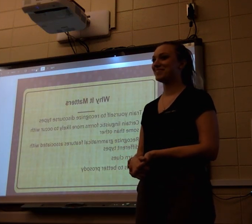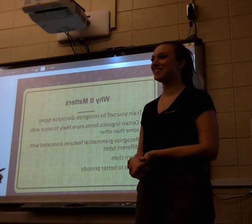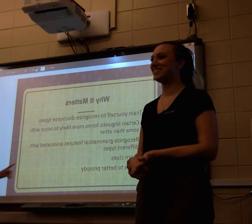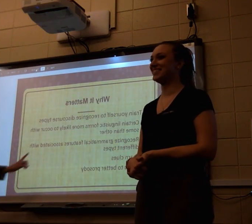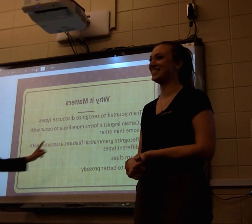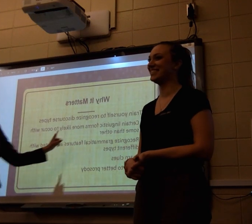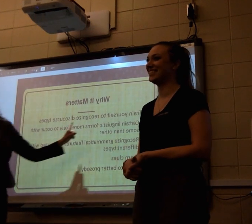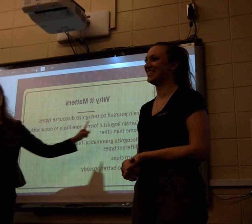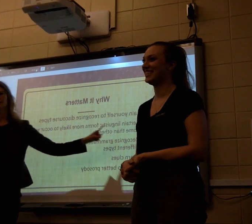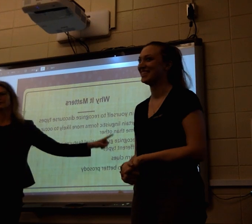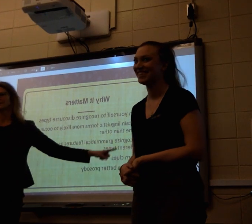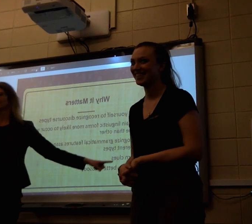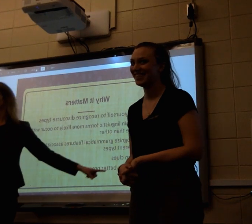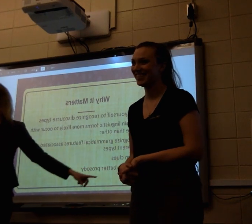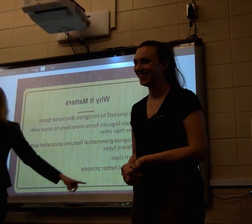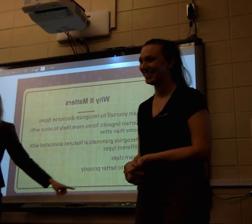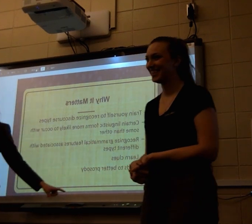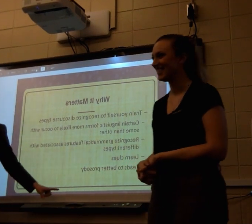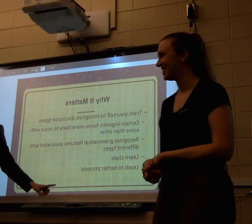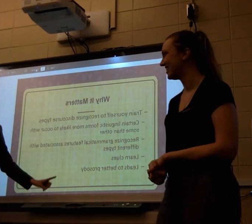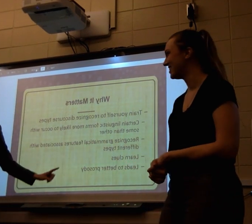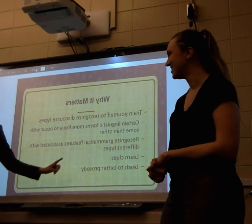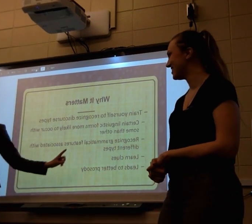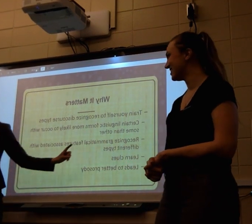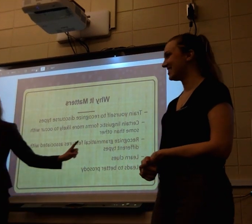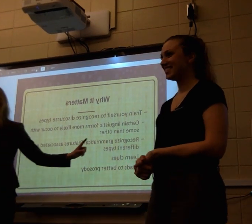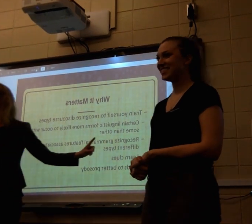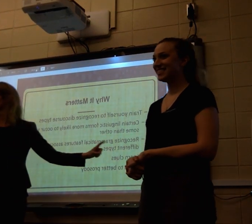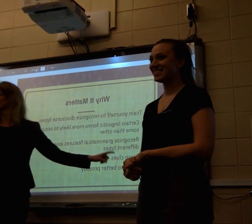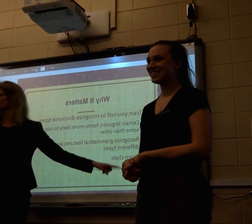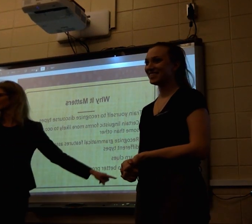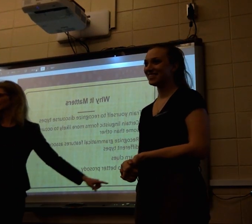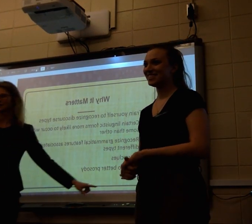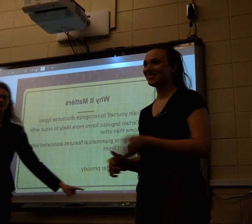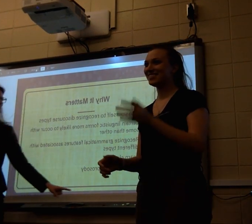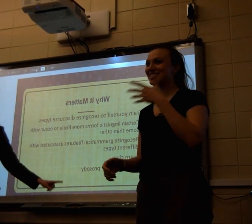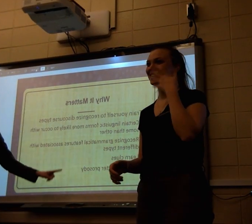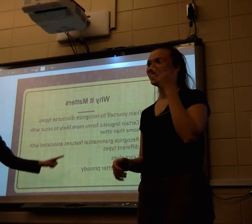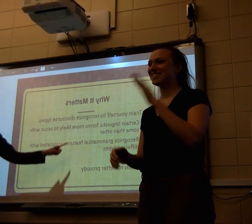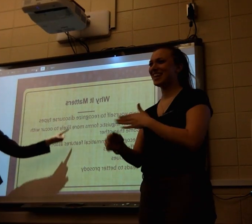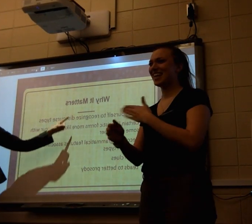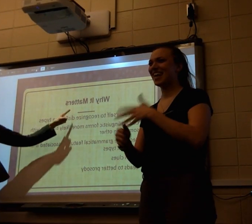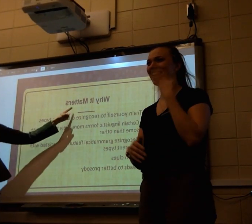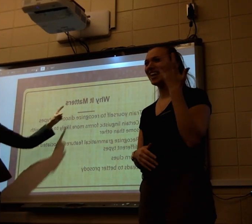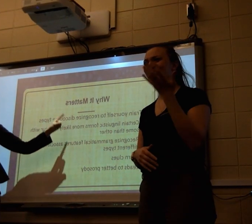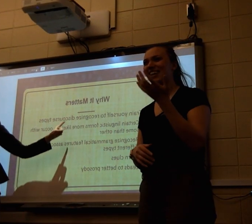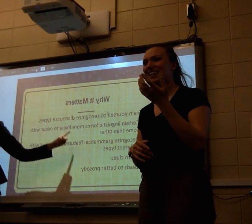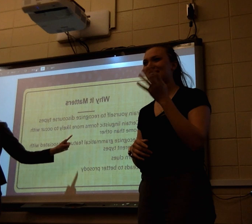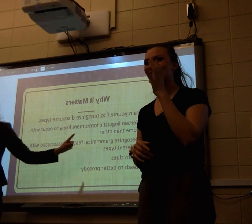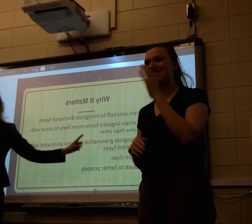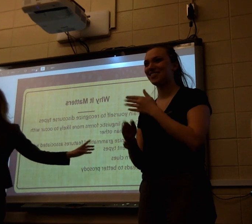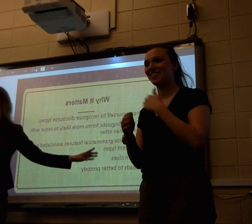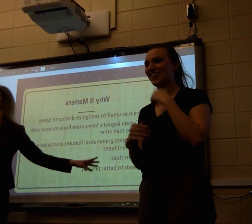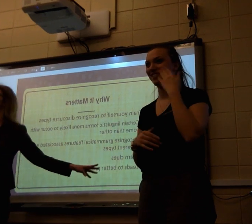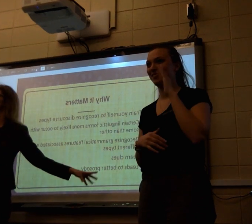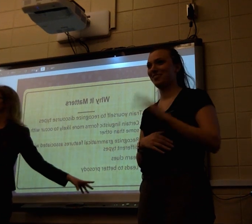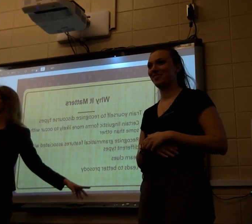Here, isn't that Stevie Mac or something? Okay, I don't know who it is. Why it matters. Pay attention to the